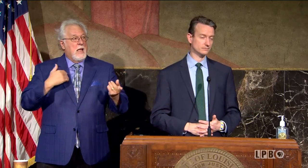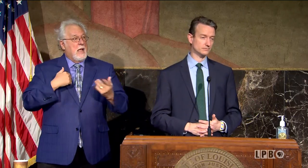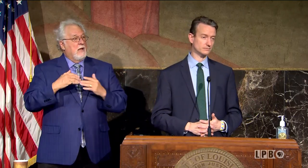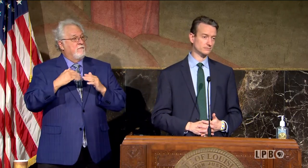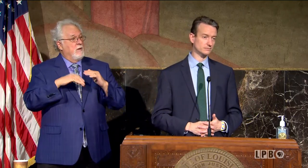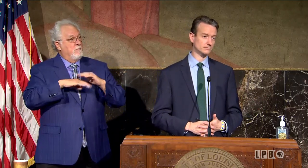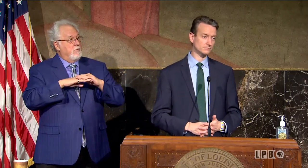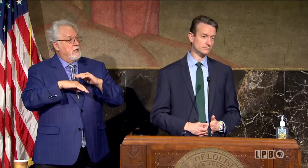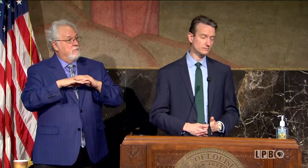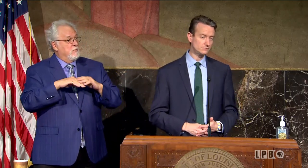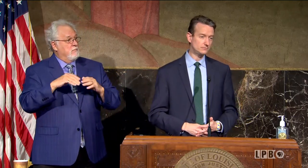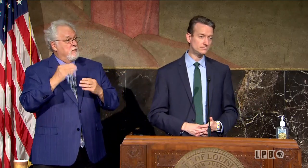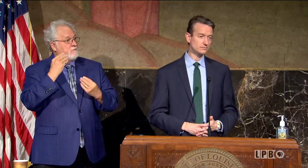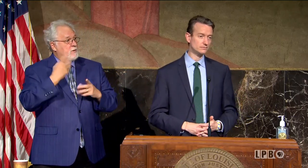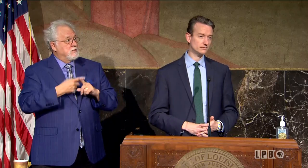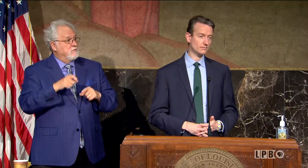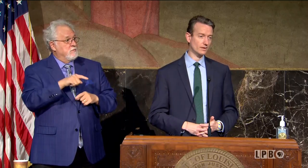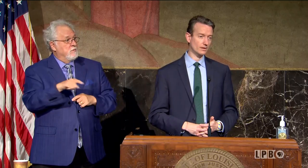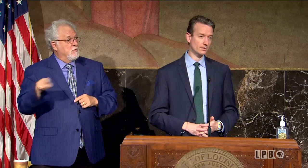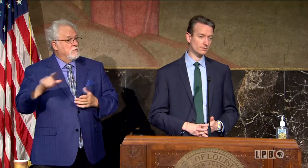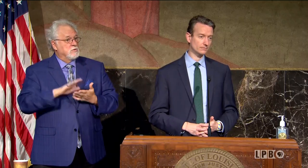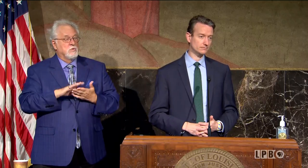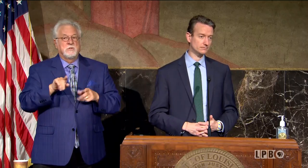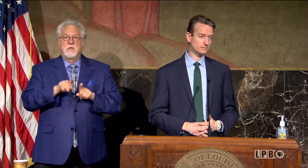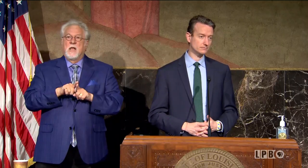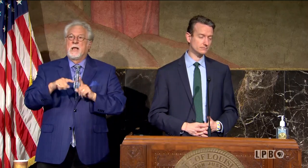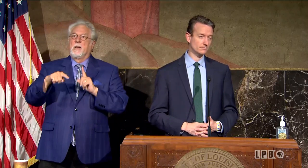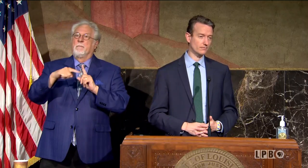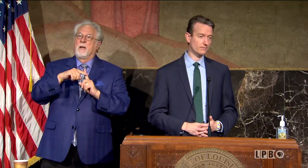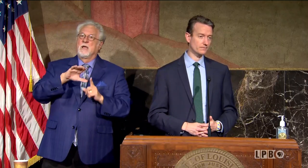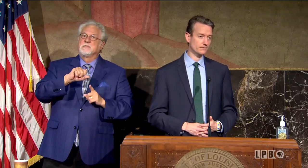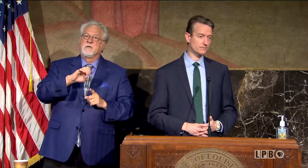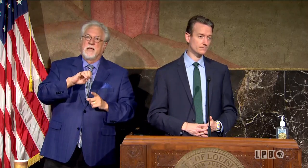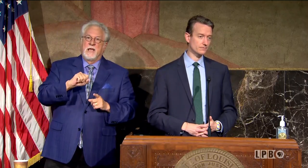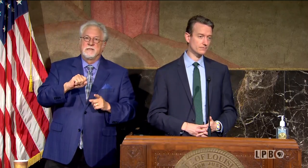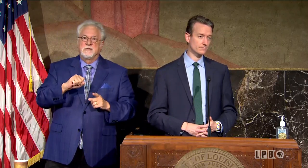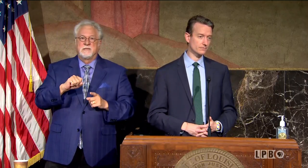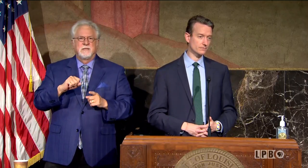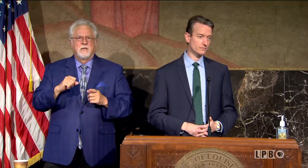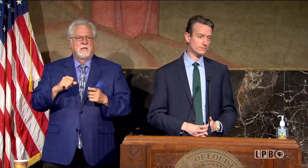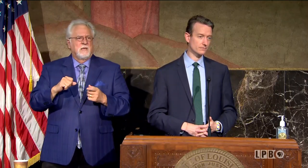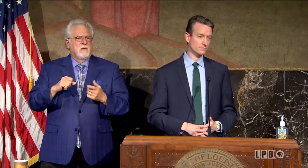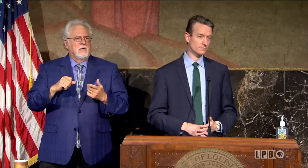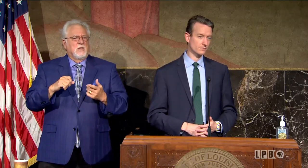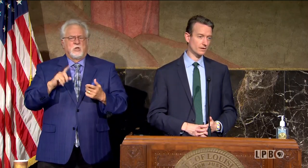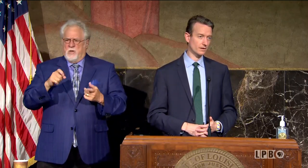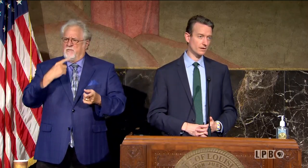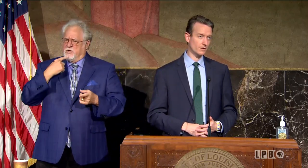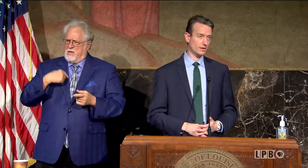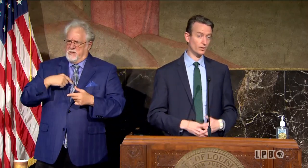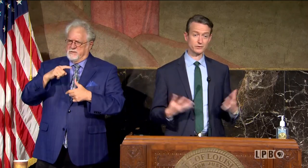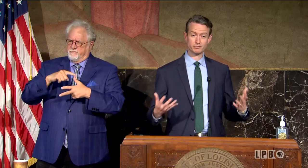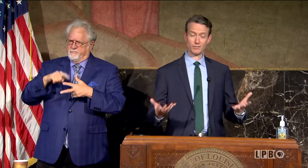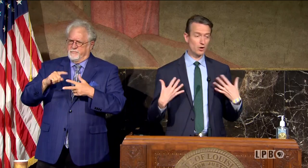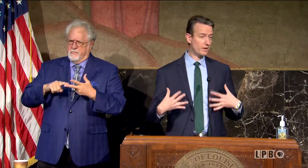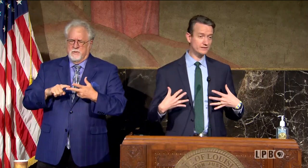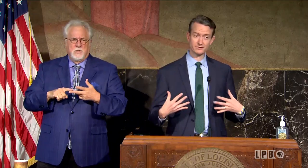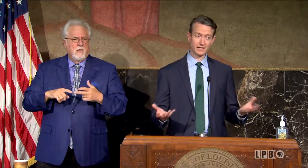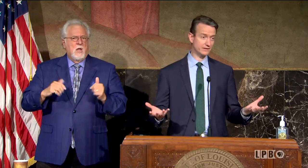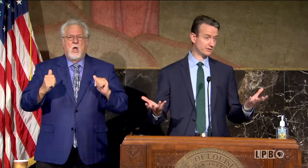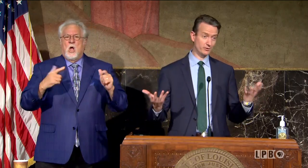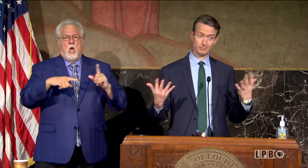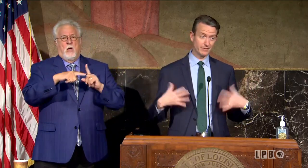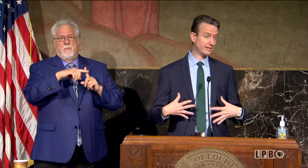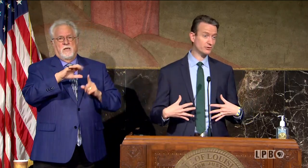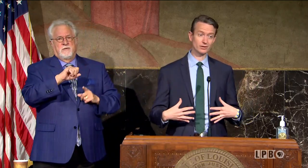amount of information you expect from these school districts, like positive cases, like just the bare minimum, you've got to tell us X, Y, and Z? Well, so all